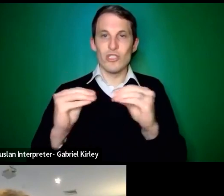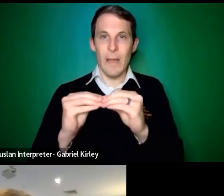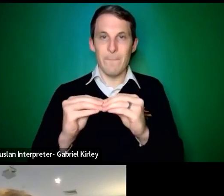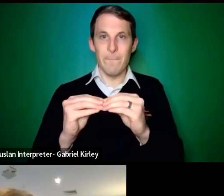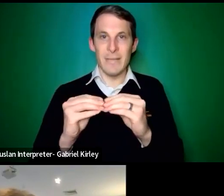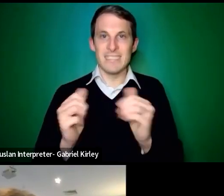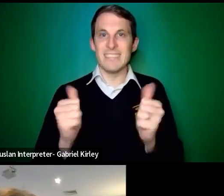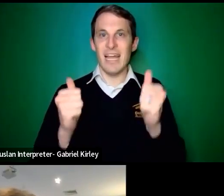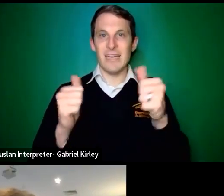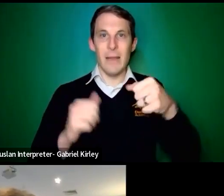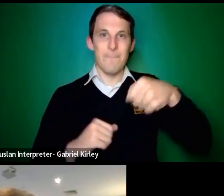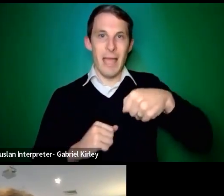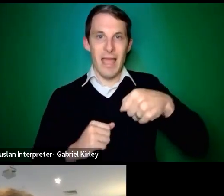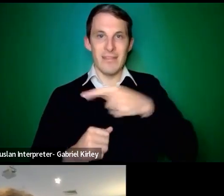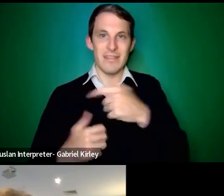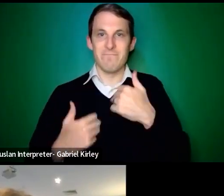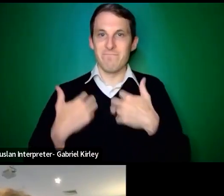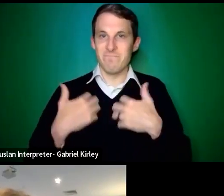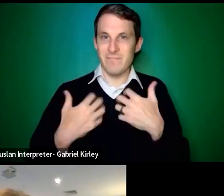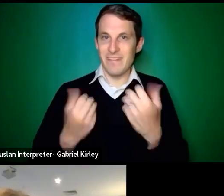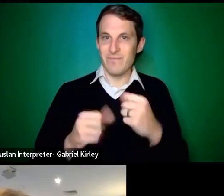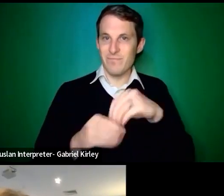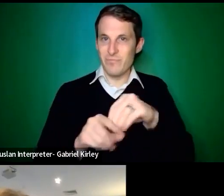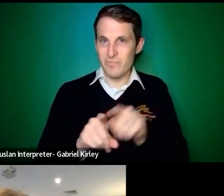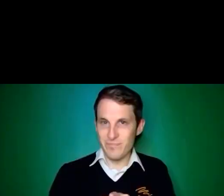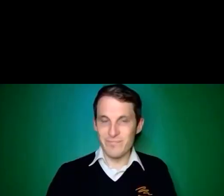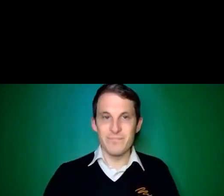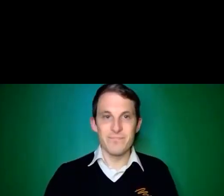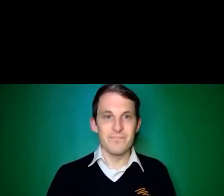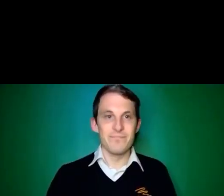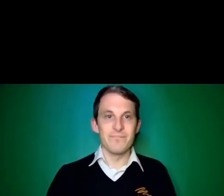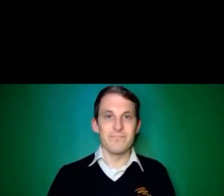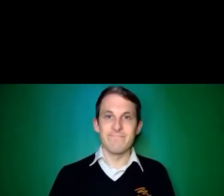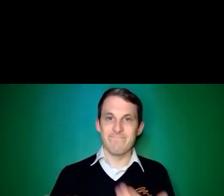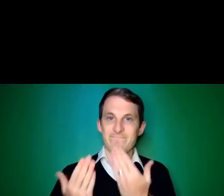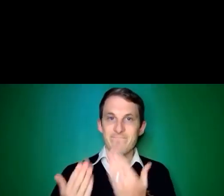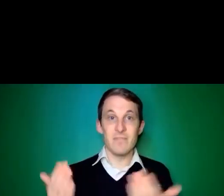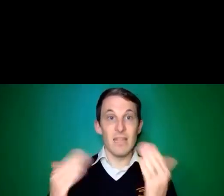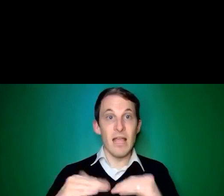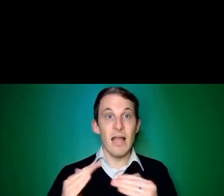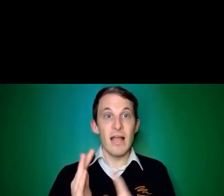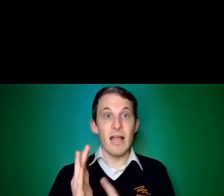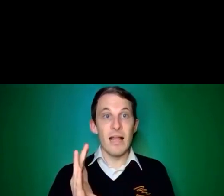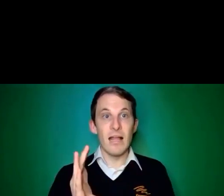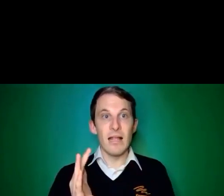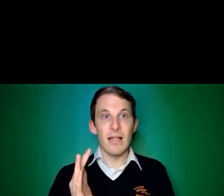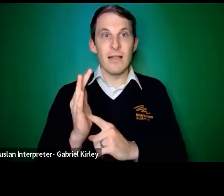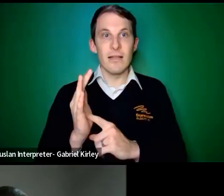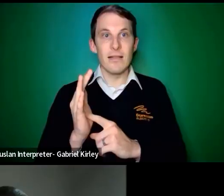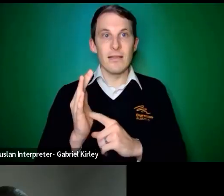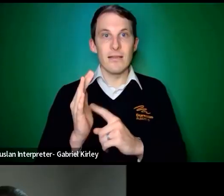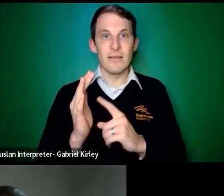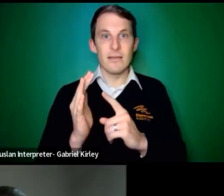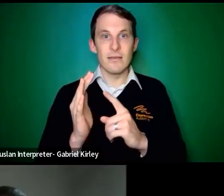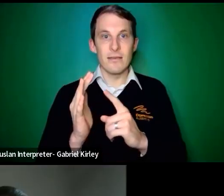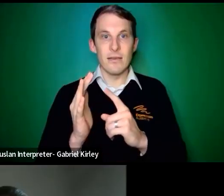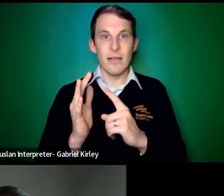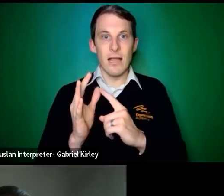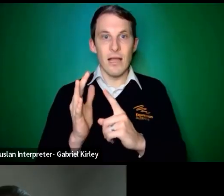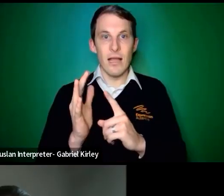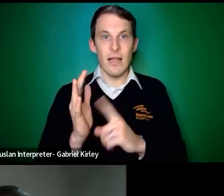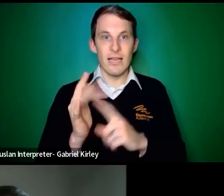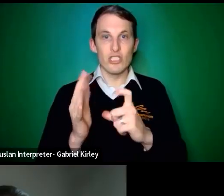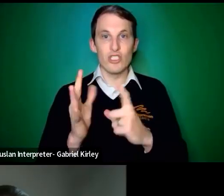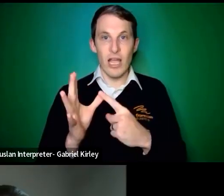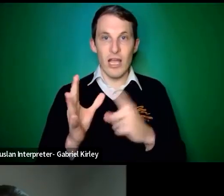Lisa. Some questions for Alicia, our public health paediatrician. And here's a series of questions for you, Alicia. First